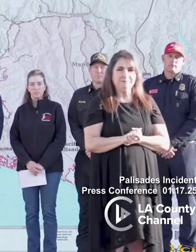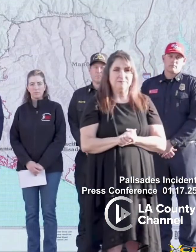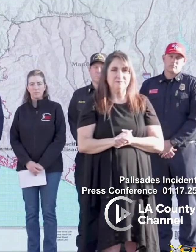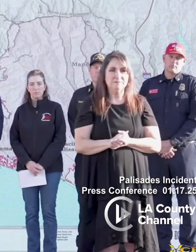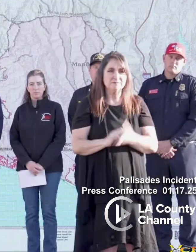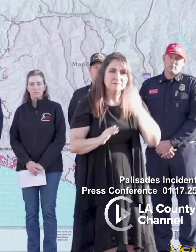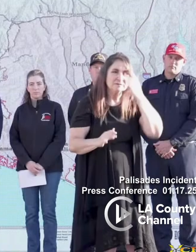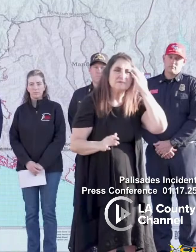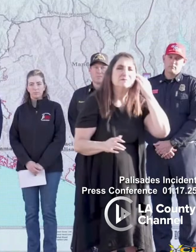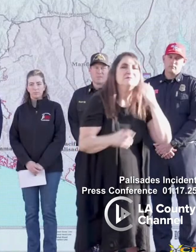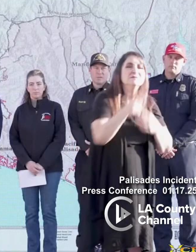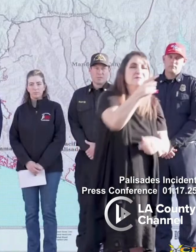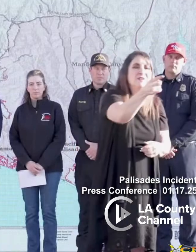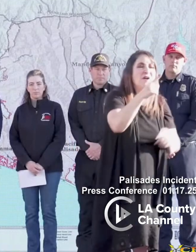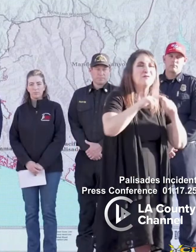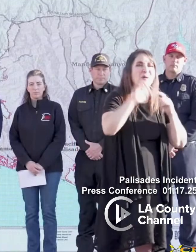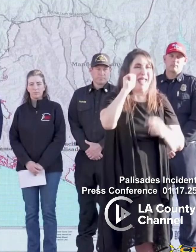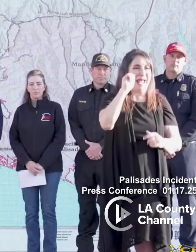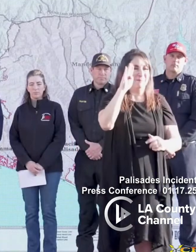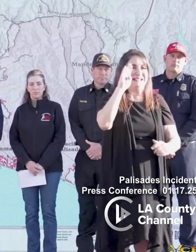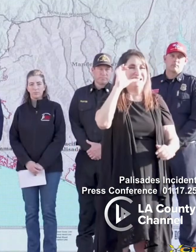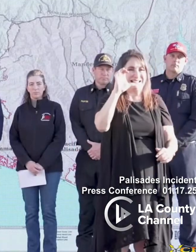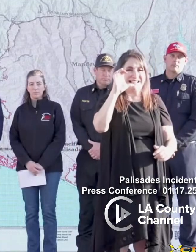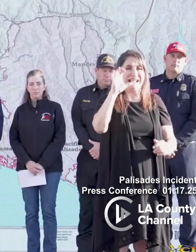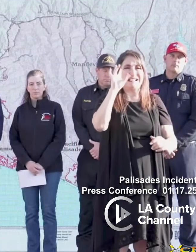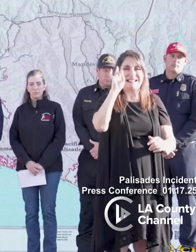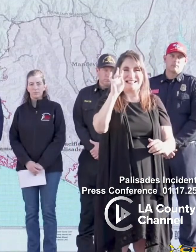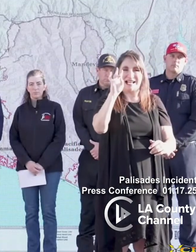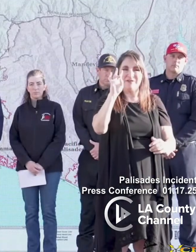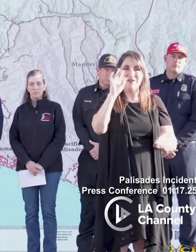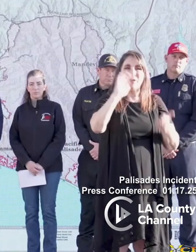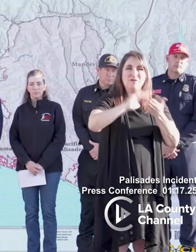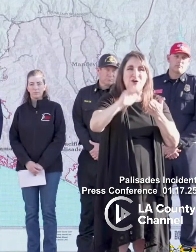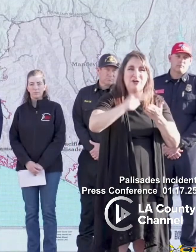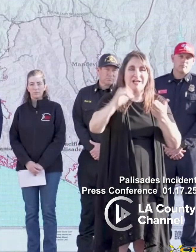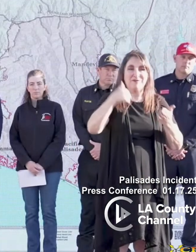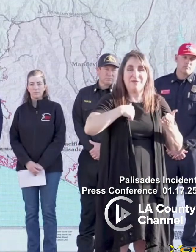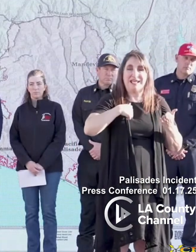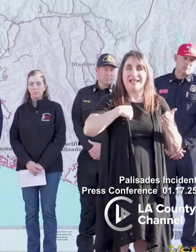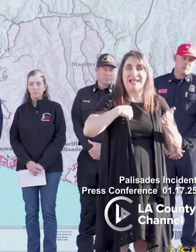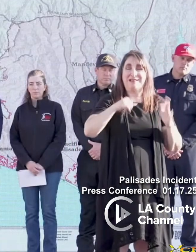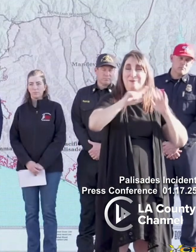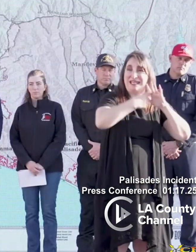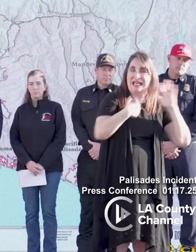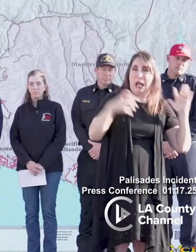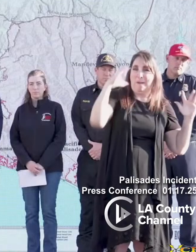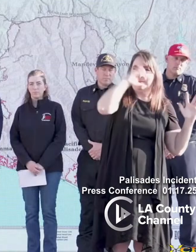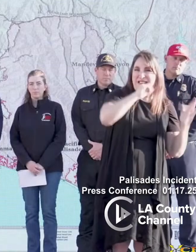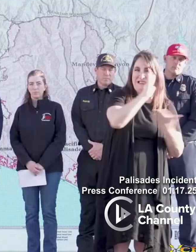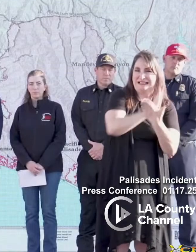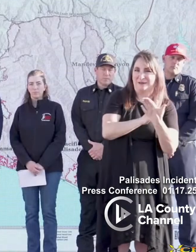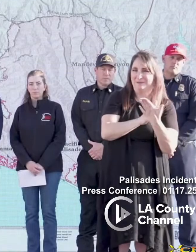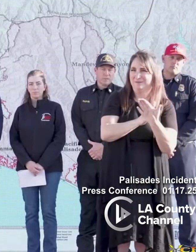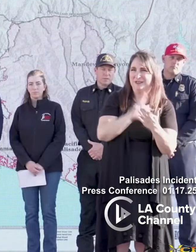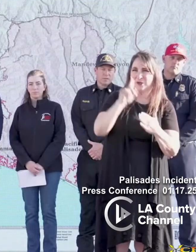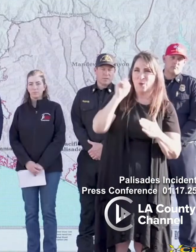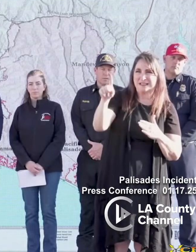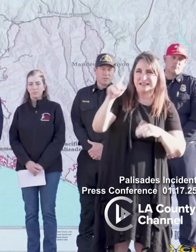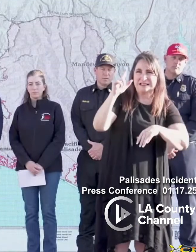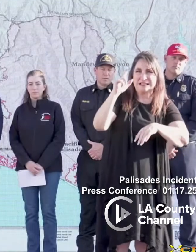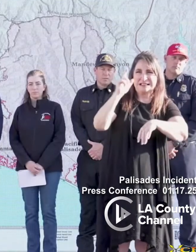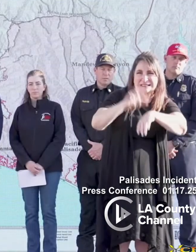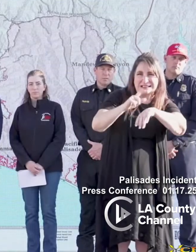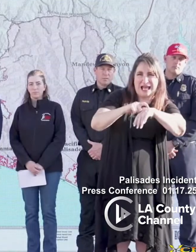Amy Powell from ABC7, and forgive me if you addressed some of this right at the beginning, but is there a timetable in terms of,